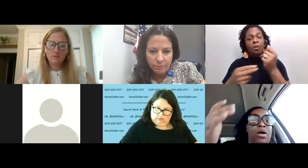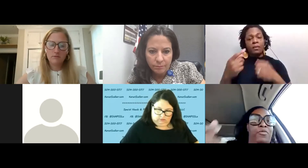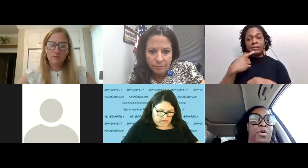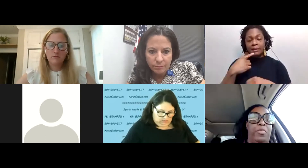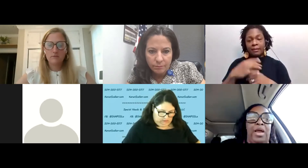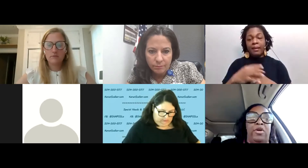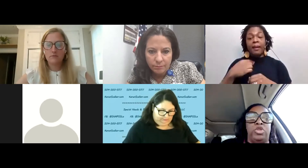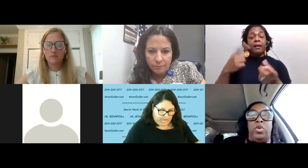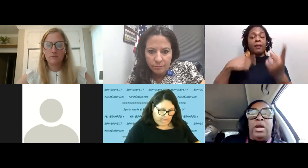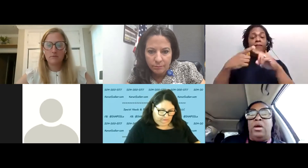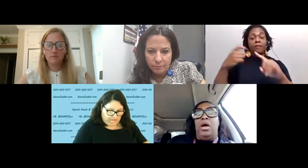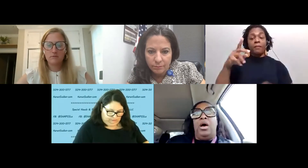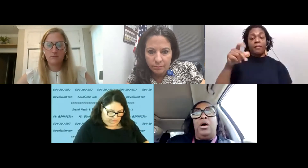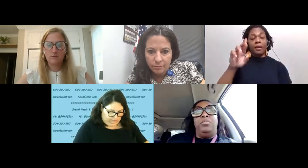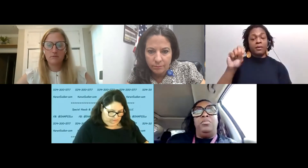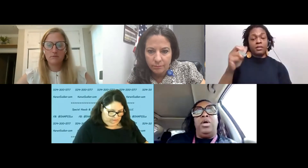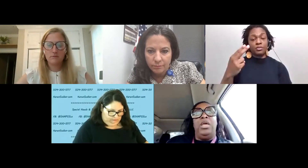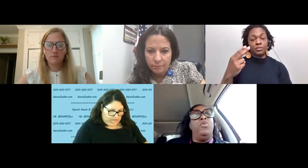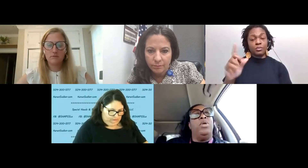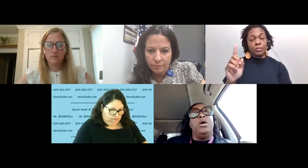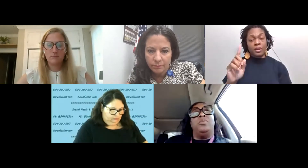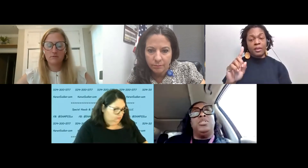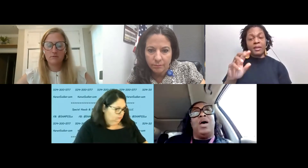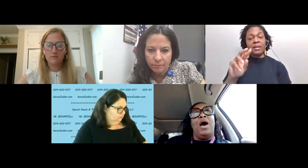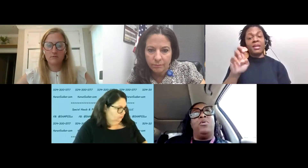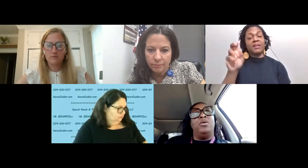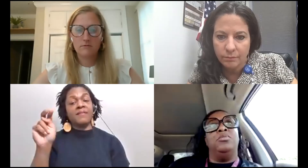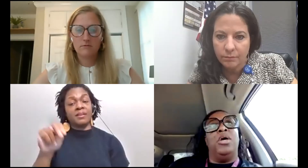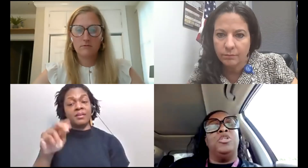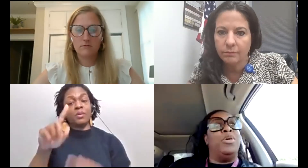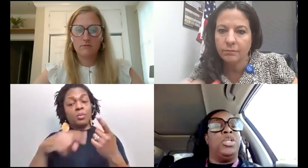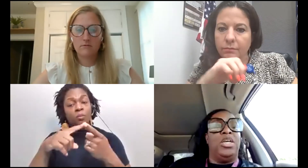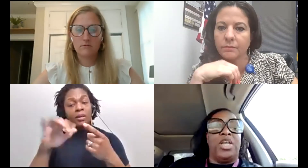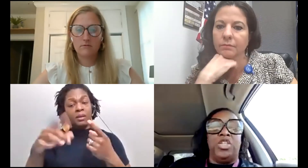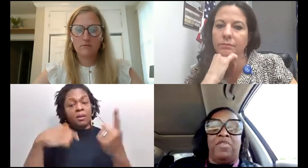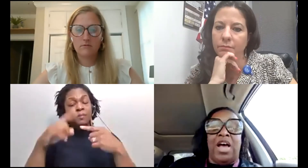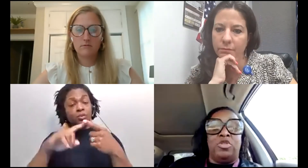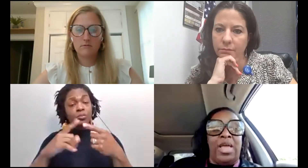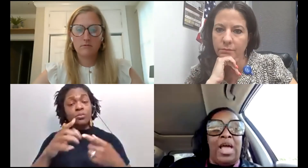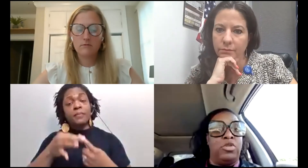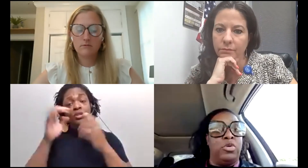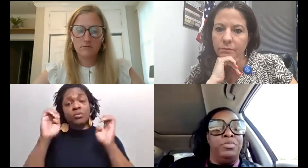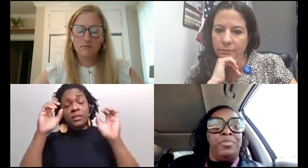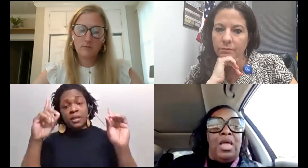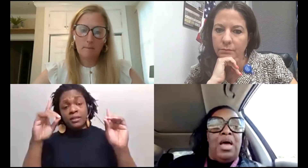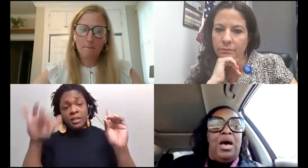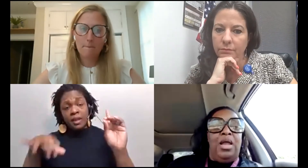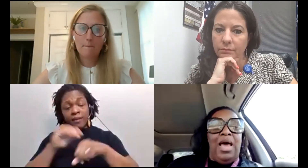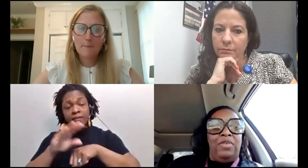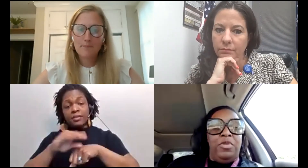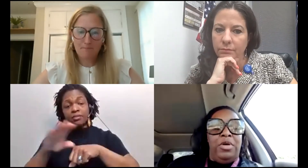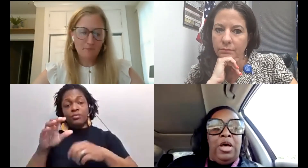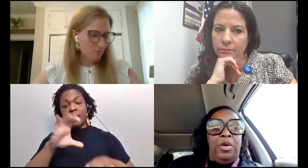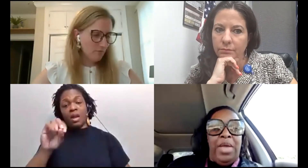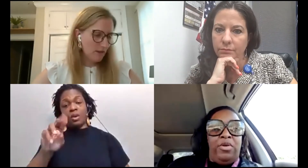I come from a parish where even when it comes to our special education advisory council, a lot